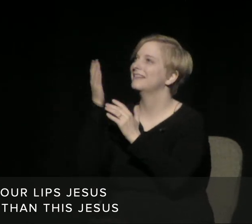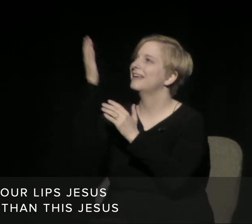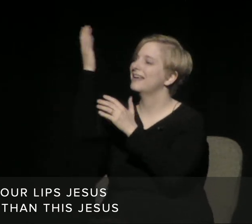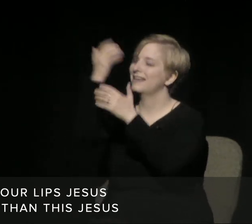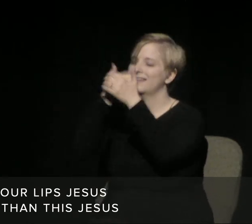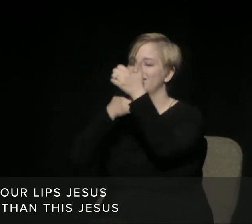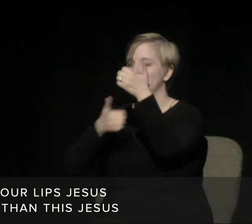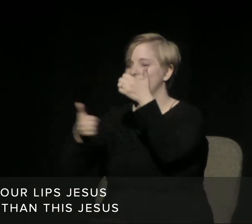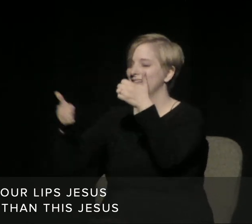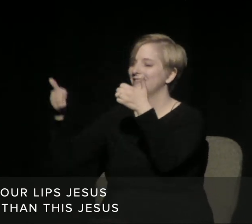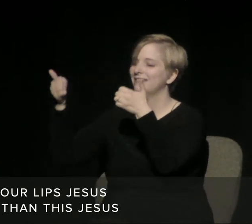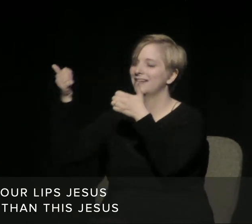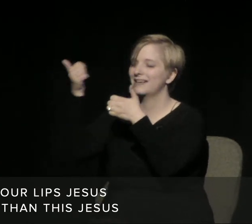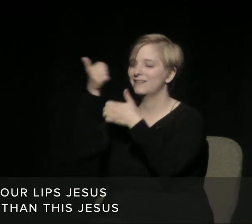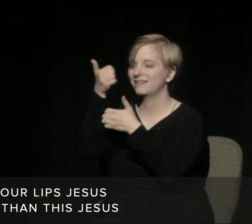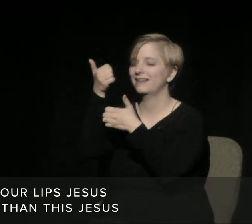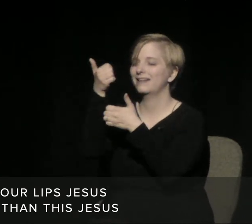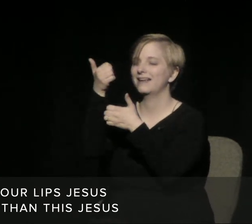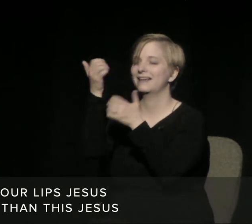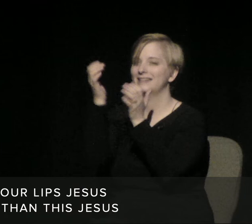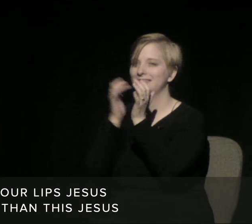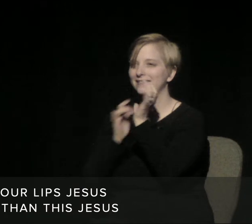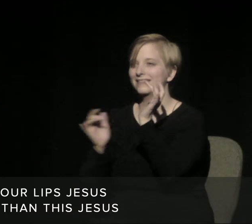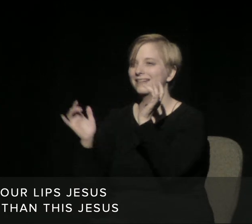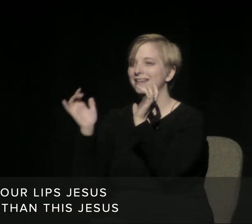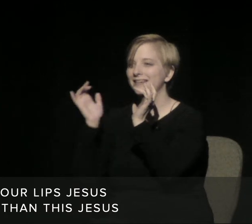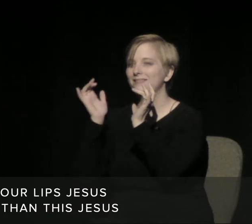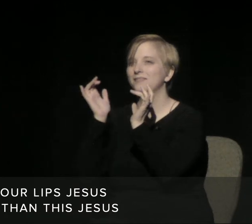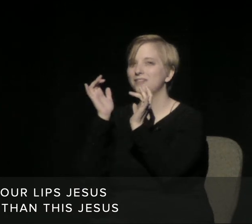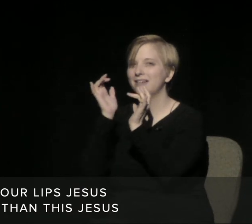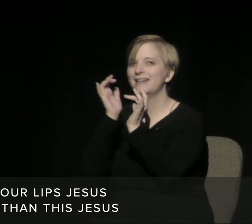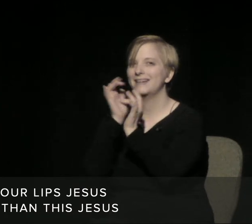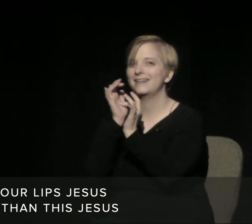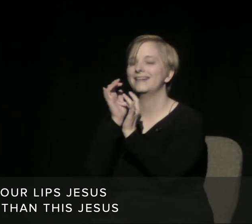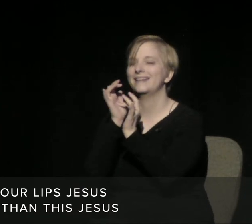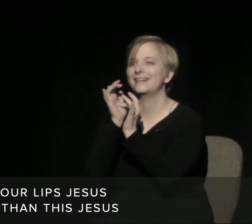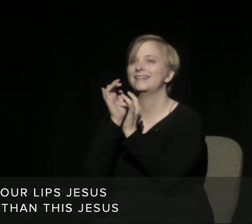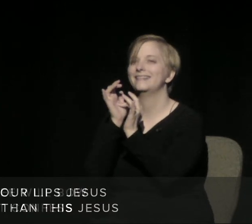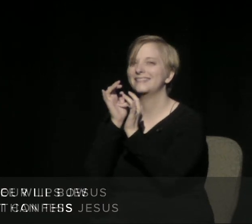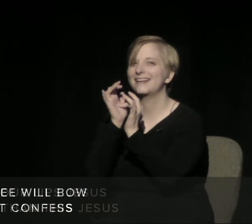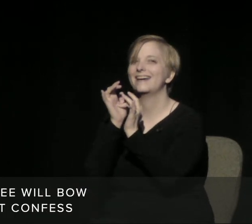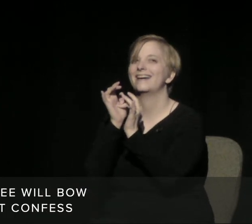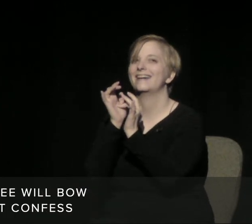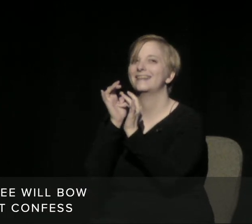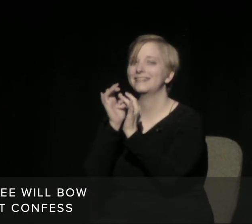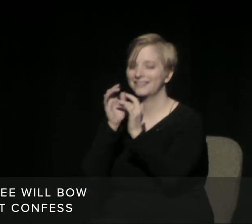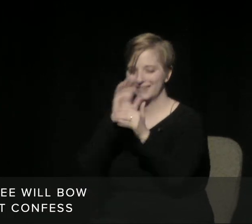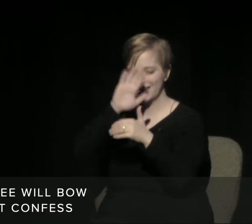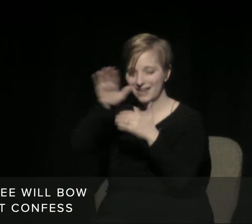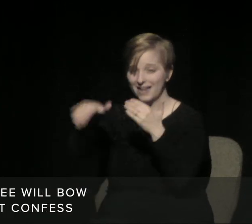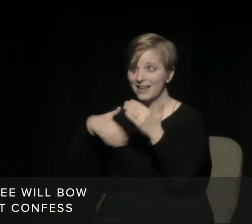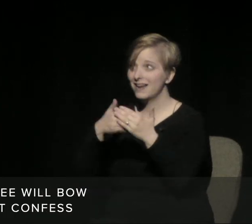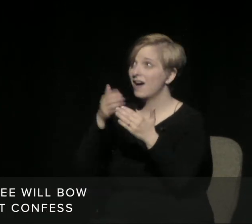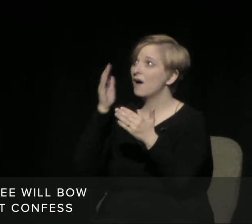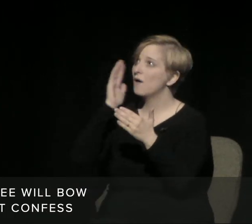Jesus, there's no greater name than this, Jesus.